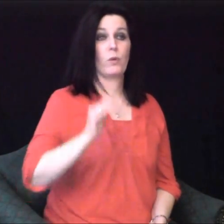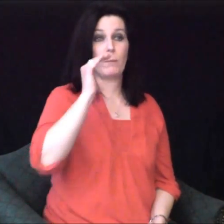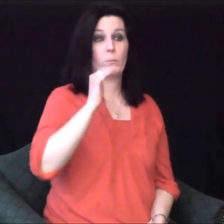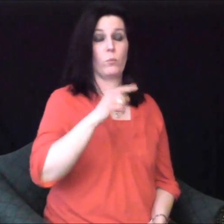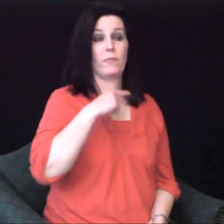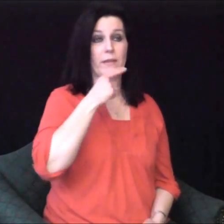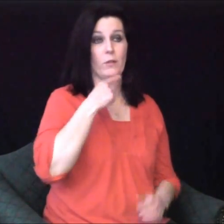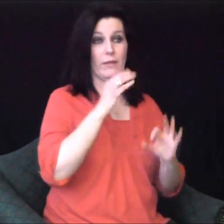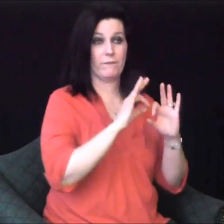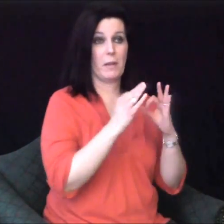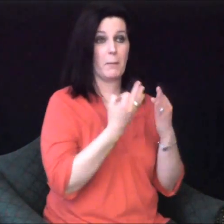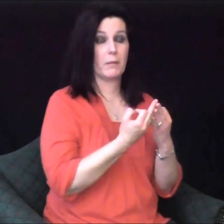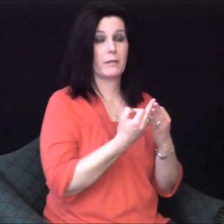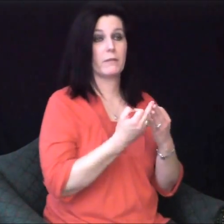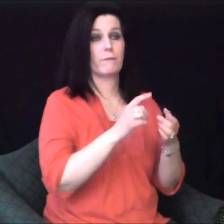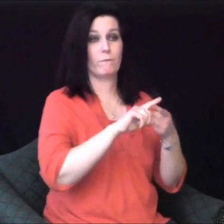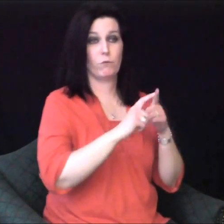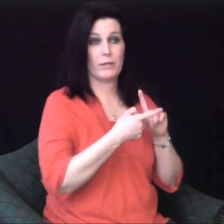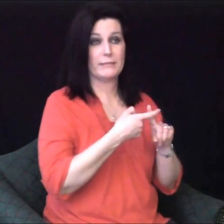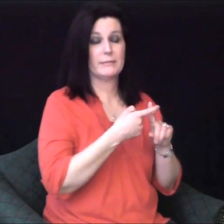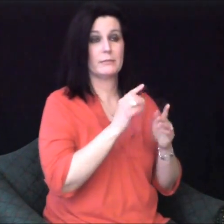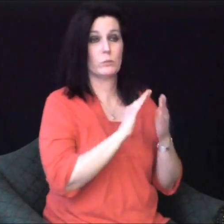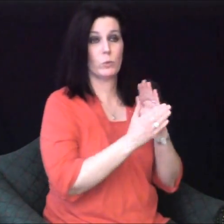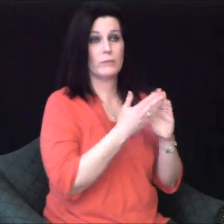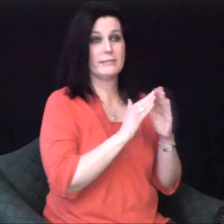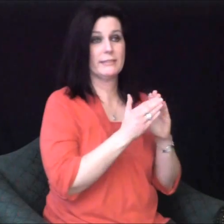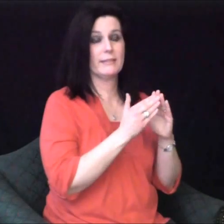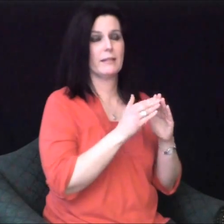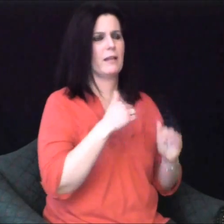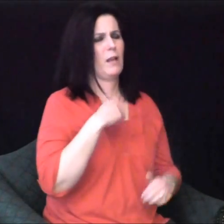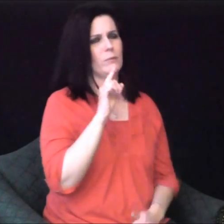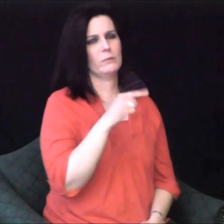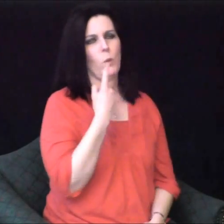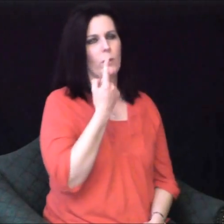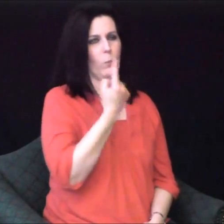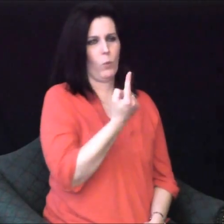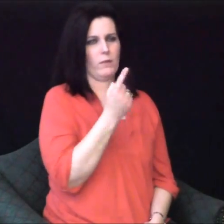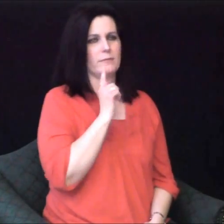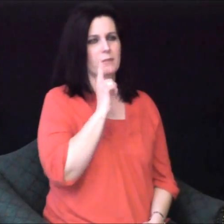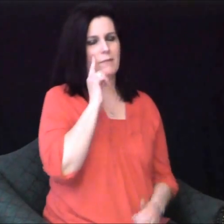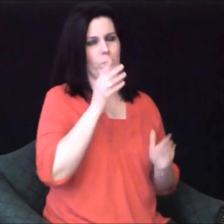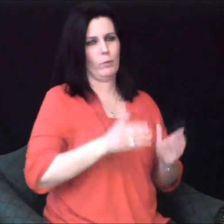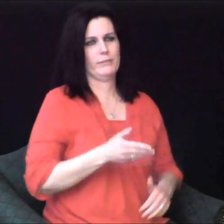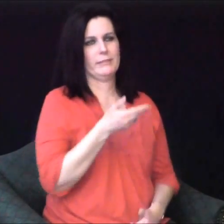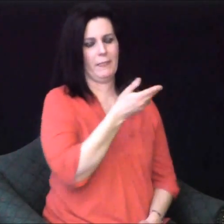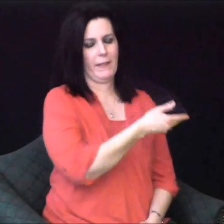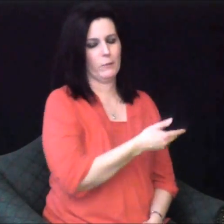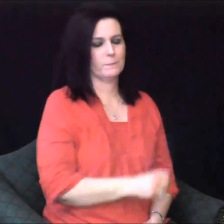I grew up with a hearing family, friends, and community. I was the only deaf person